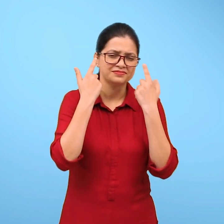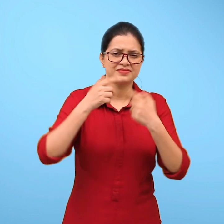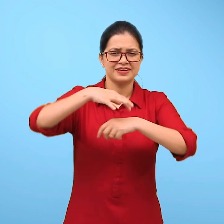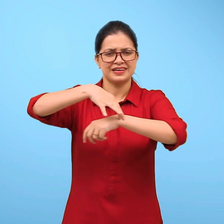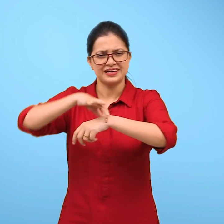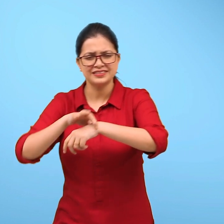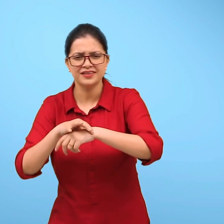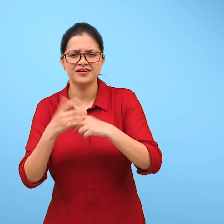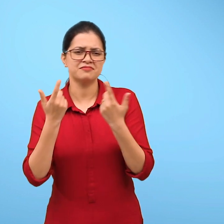them.